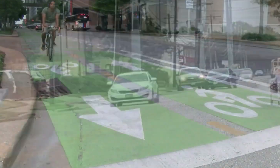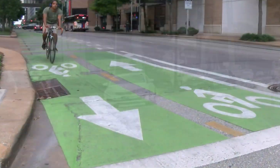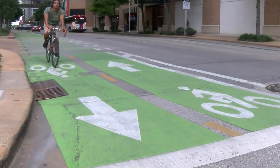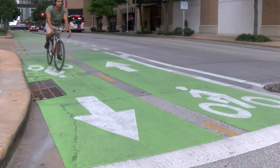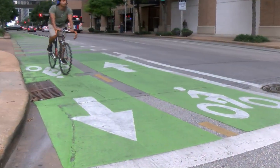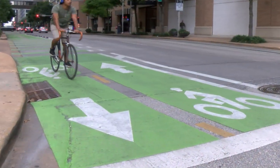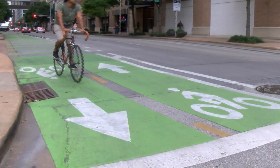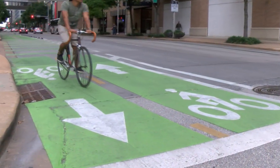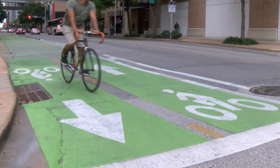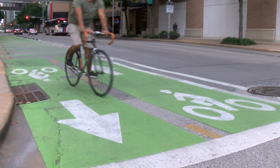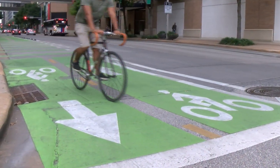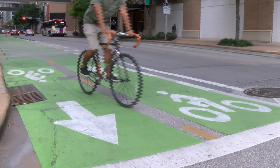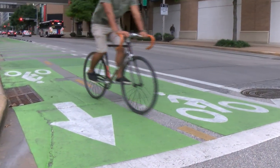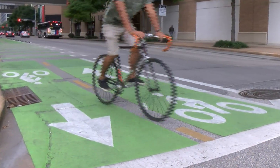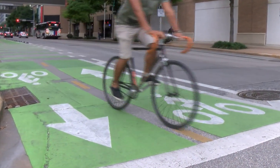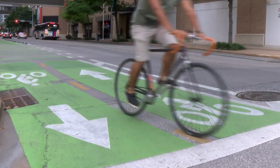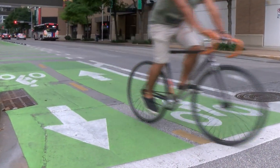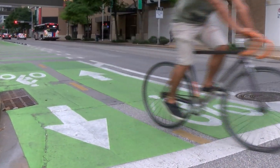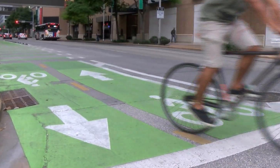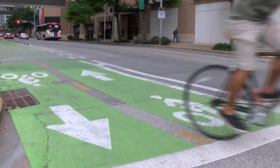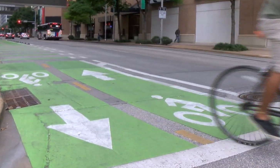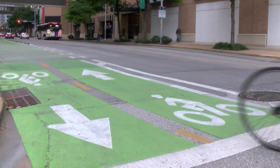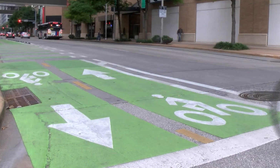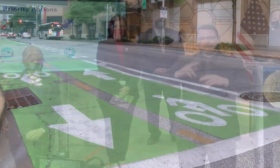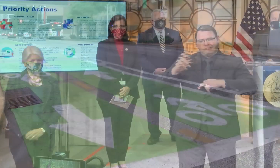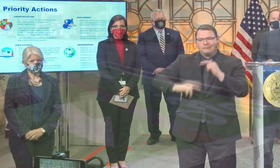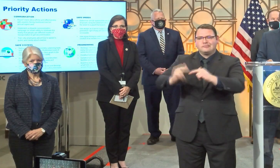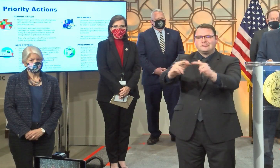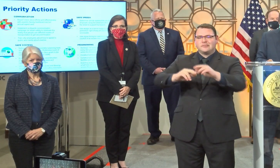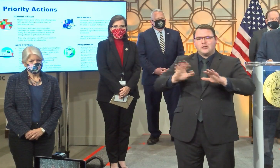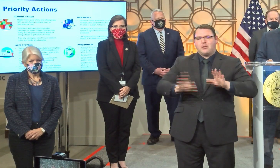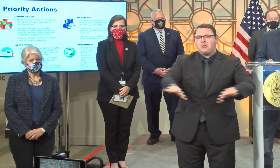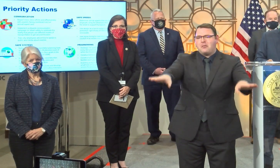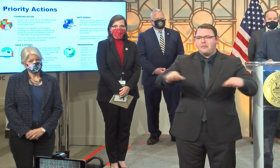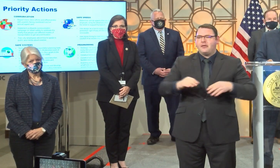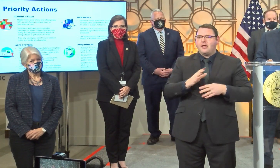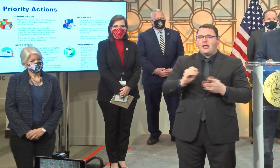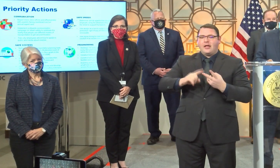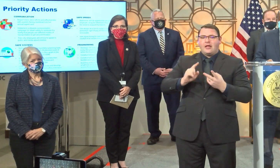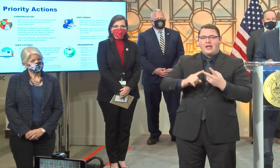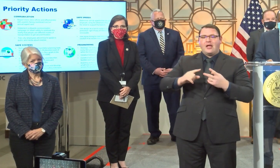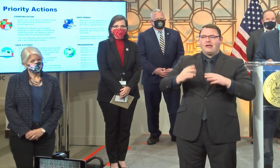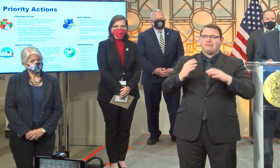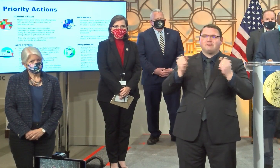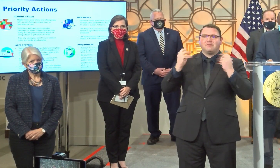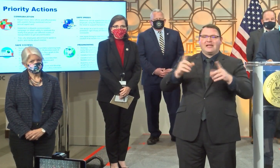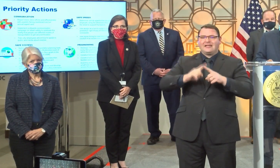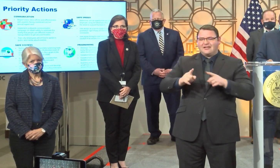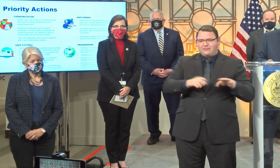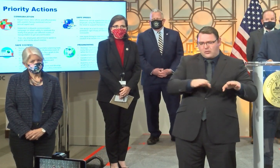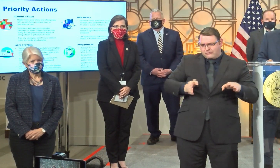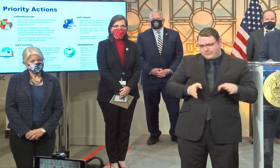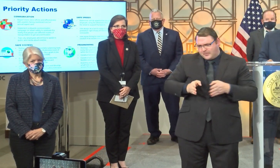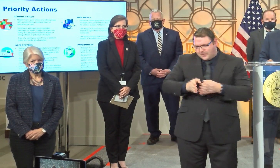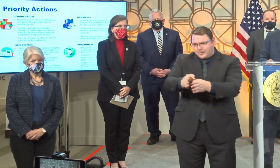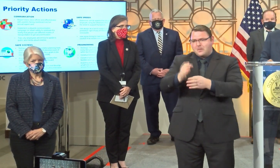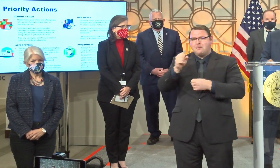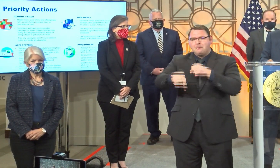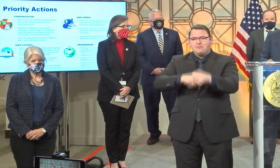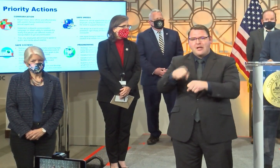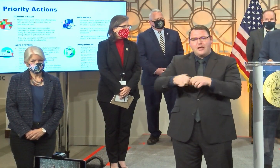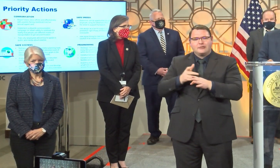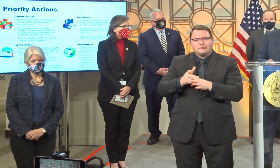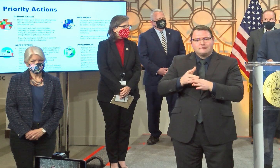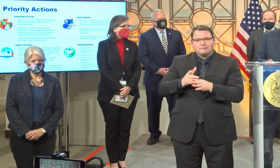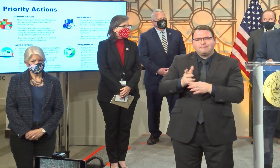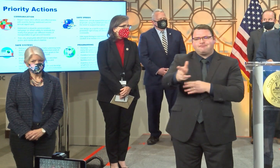and 25 miles of high comfort bikeways each year. redesigning 10 locations